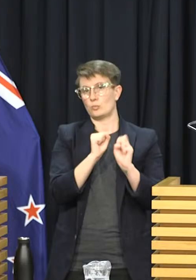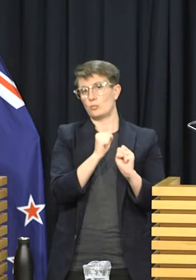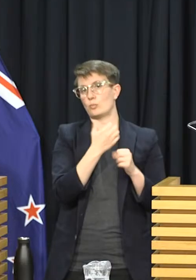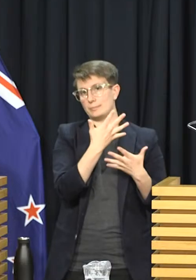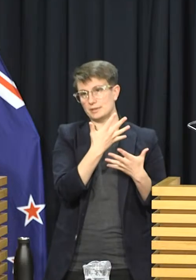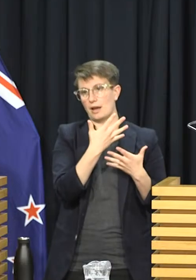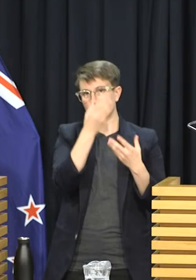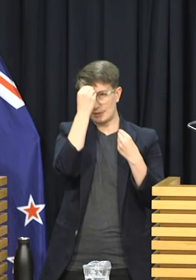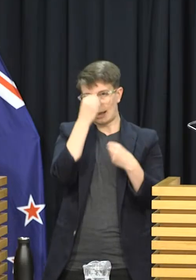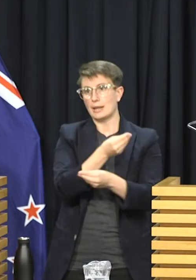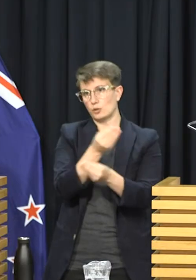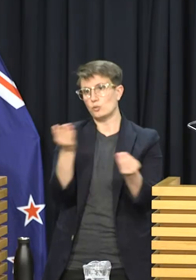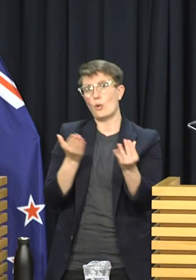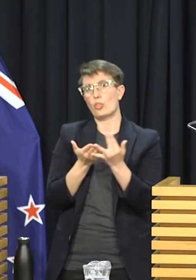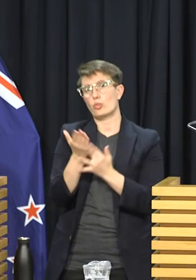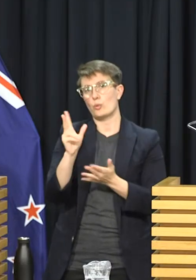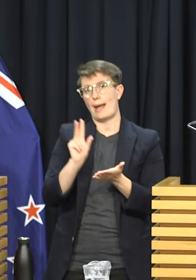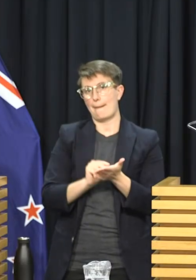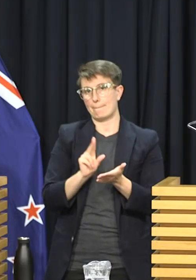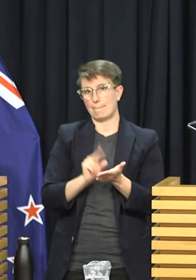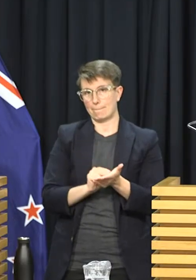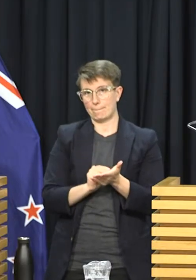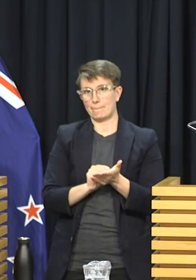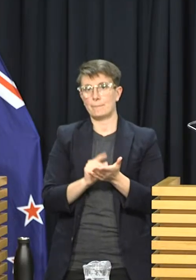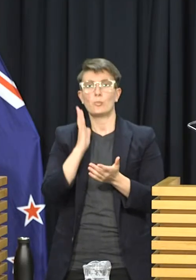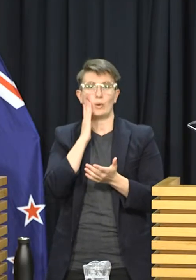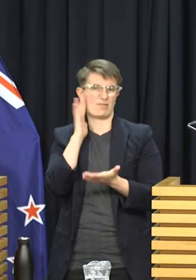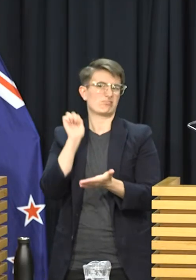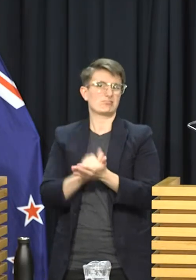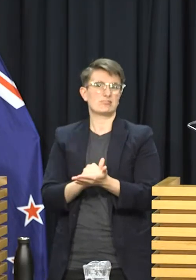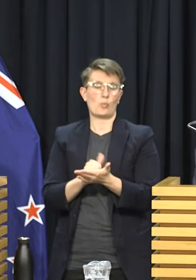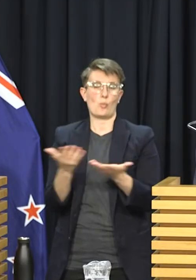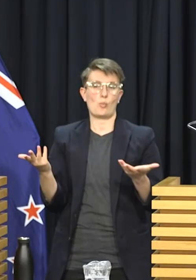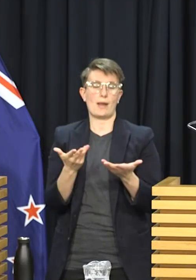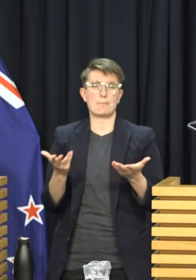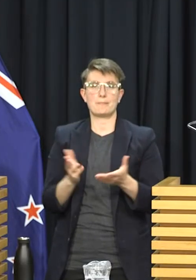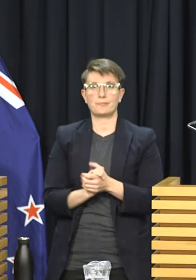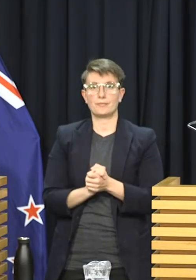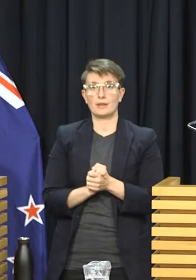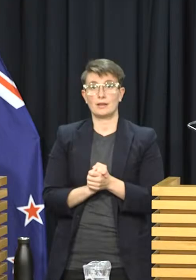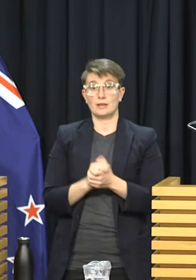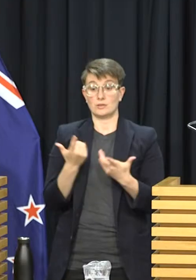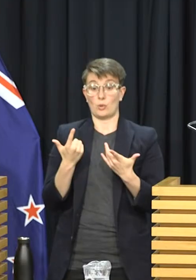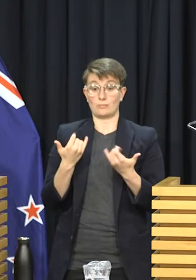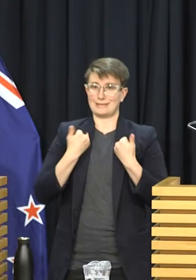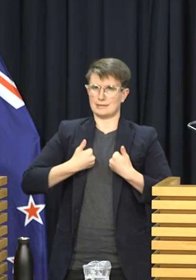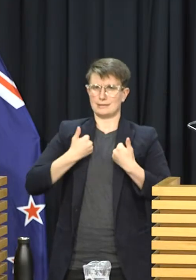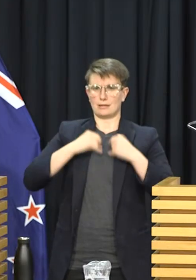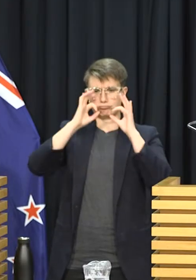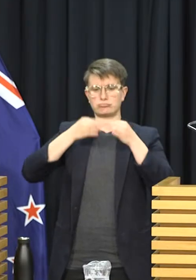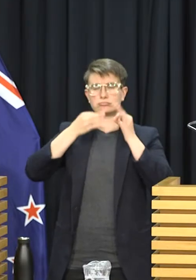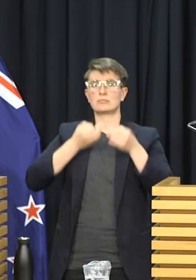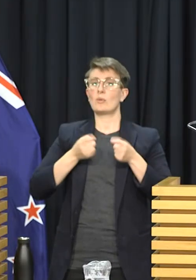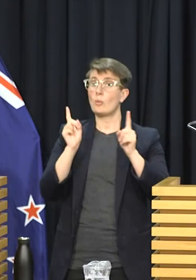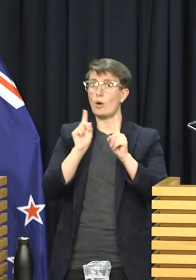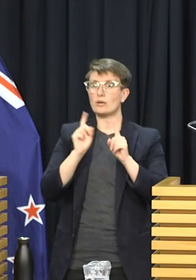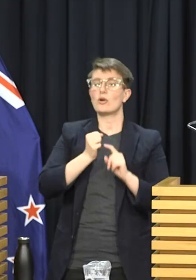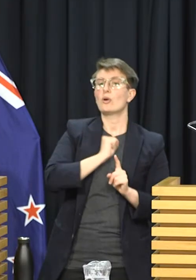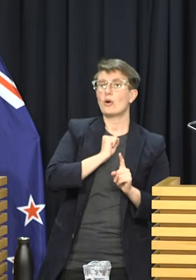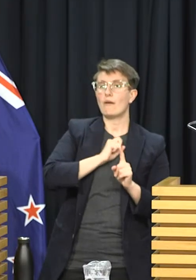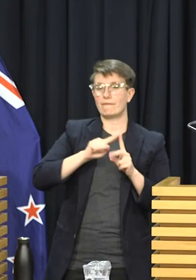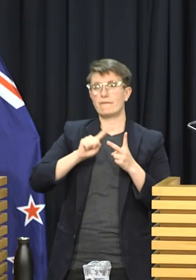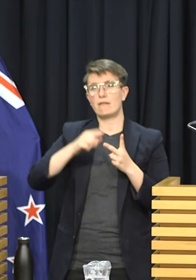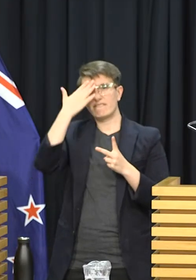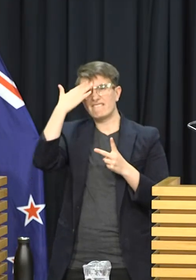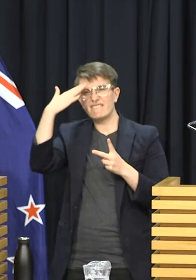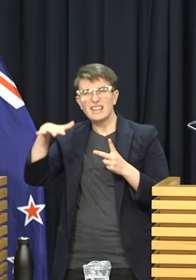will be notified as the information is confirmed. And just a reminder, the symptoms to be aware of course, are cough, fever, shortness